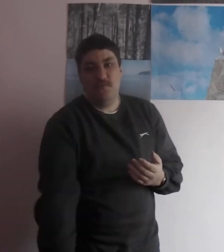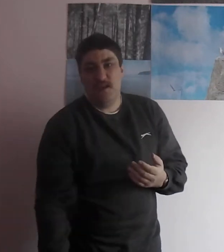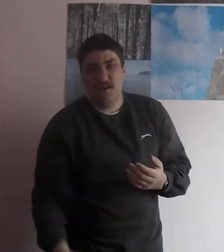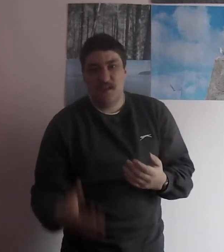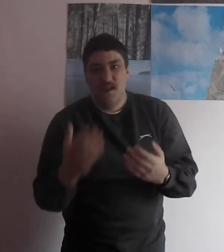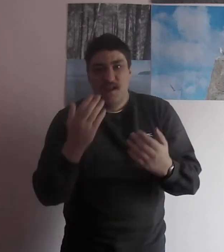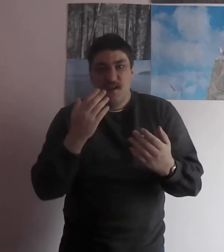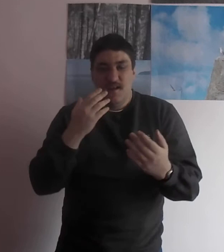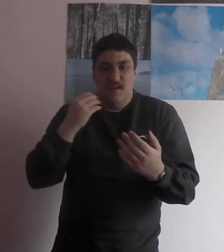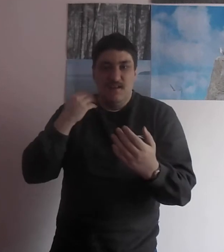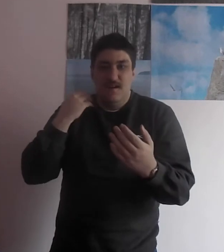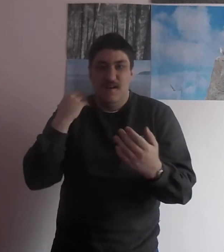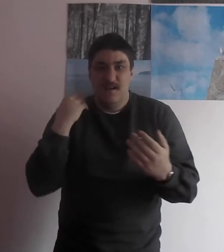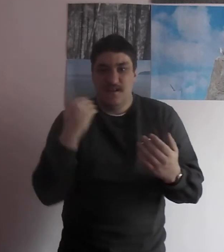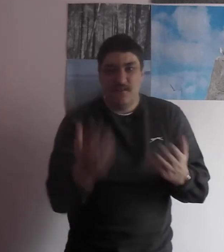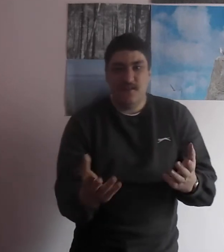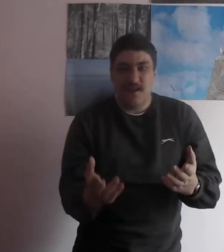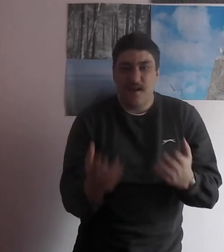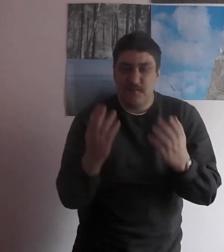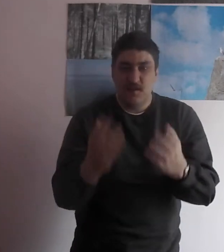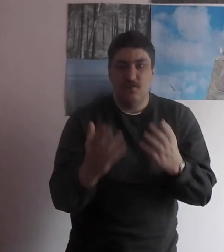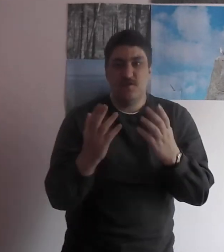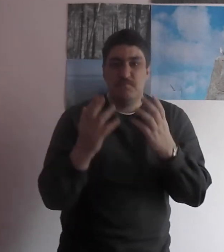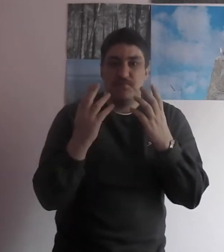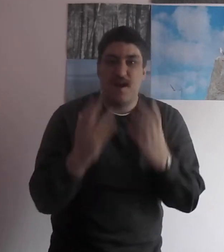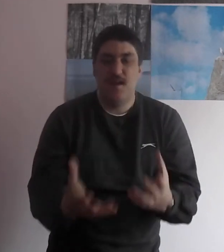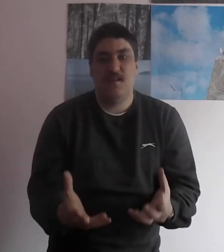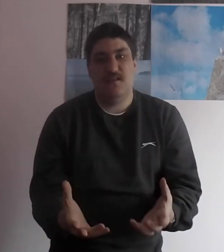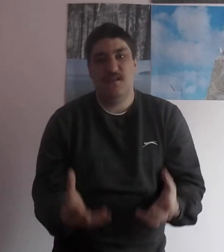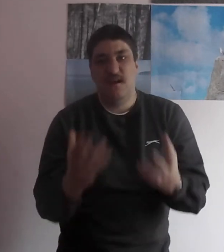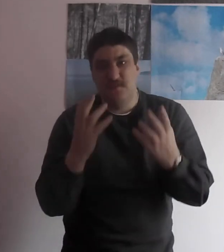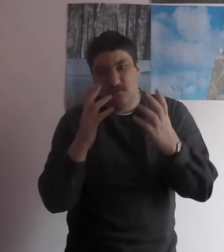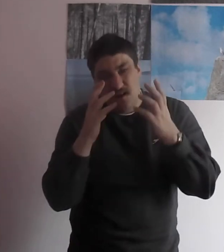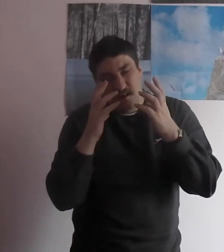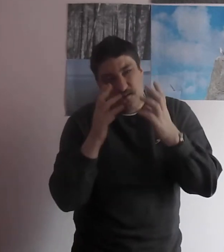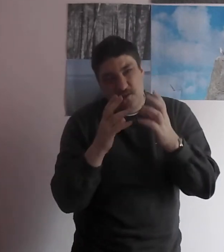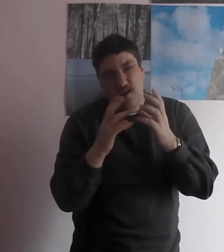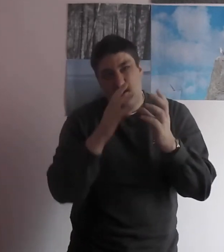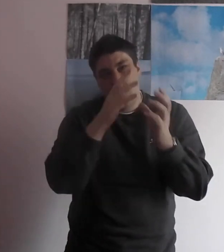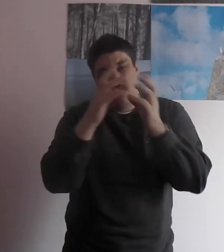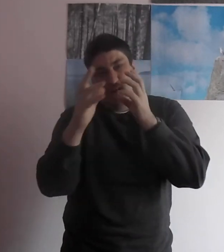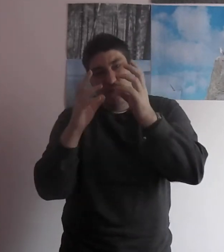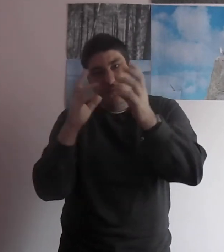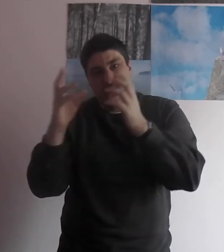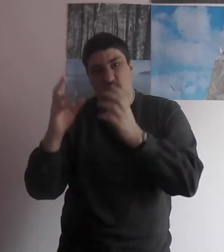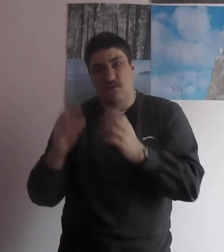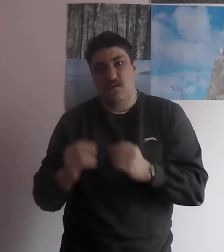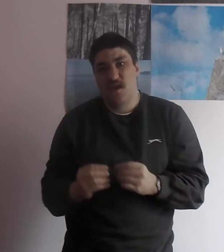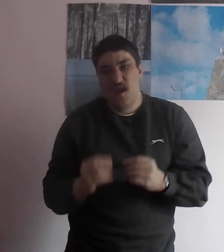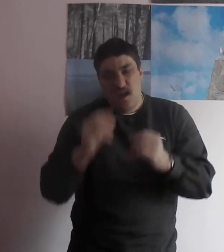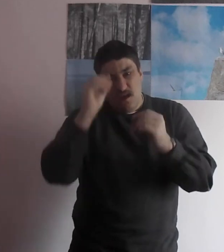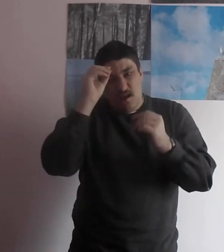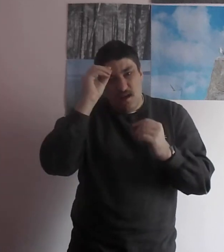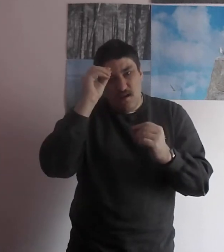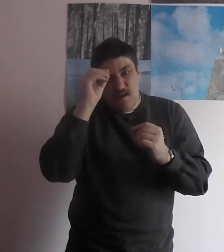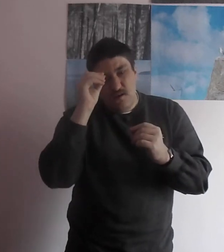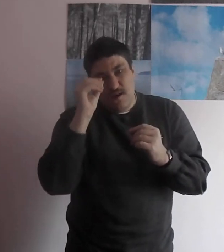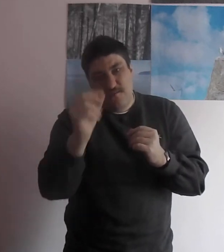because you have to use your brains. You have to try and think your way around the puzzles. And you have to